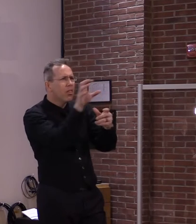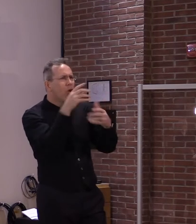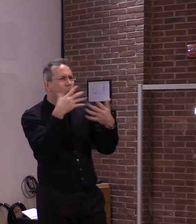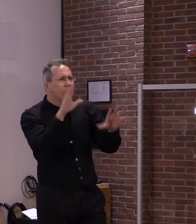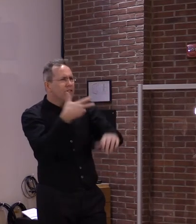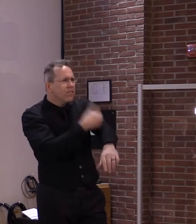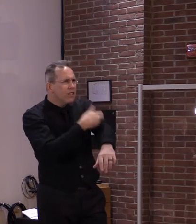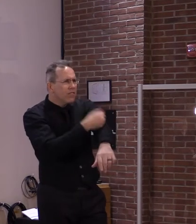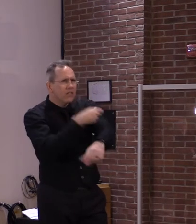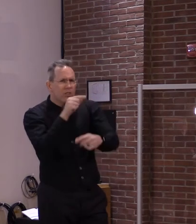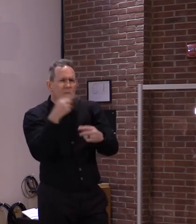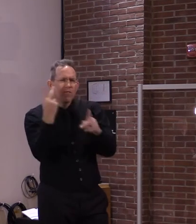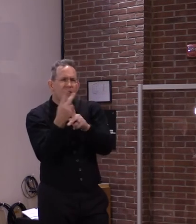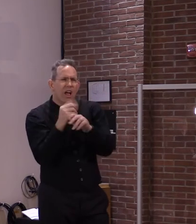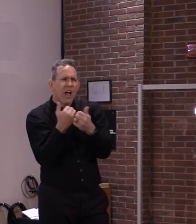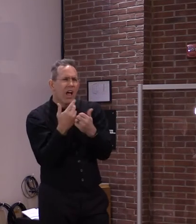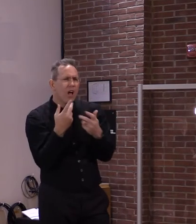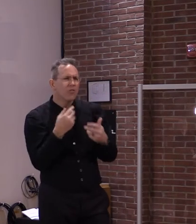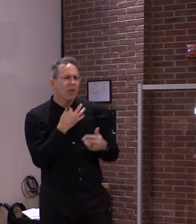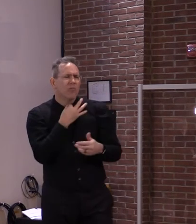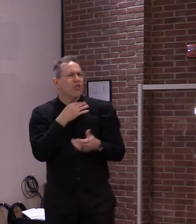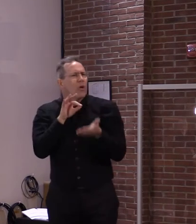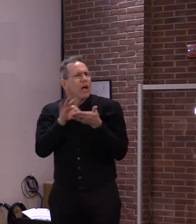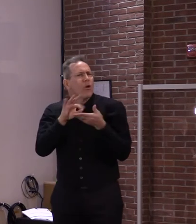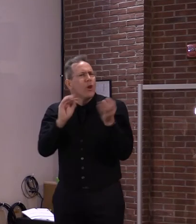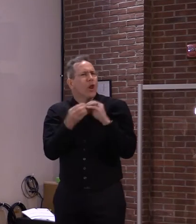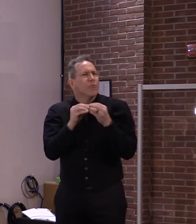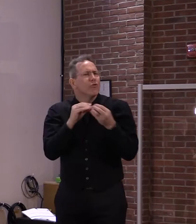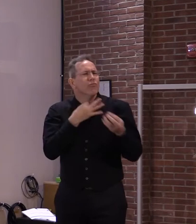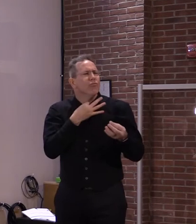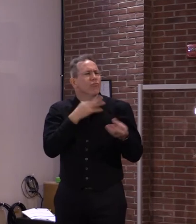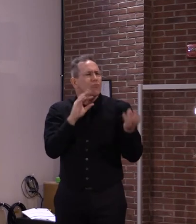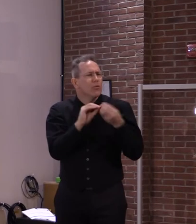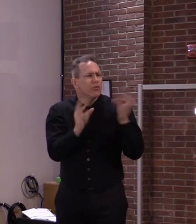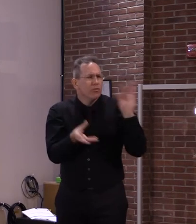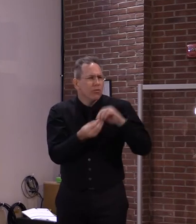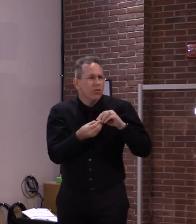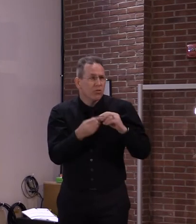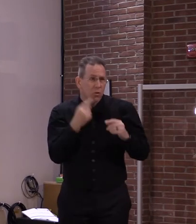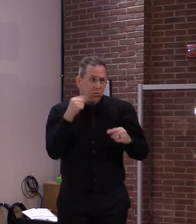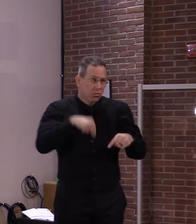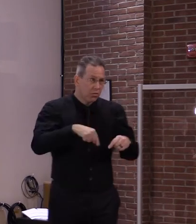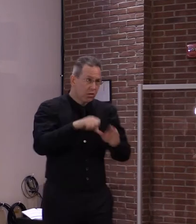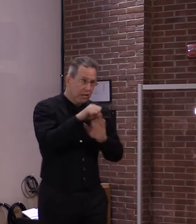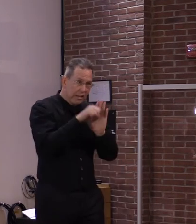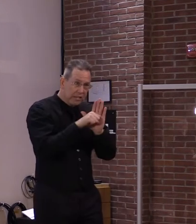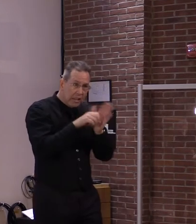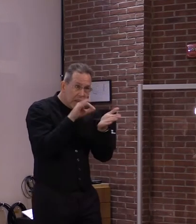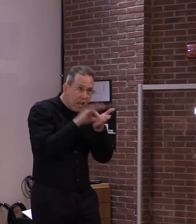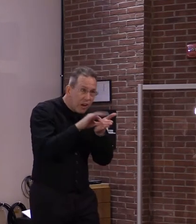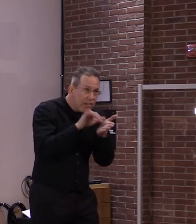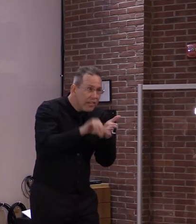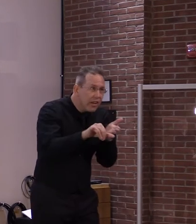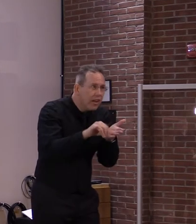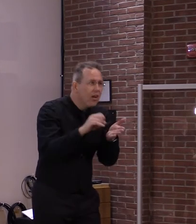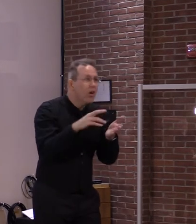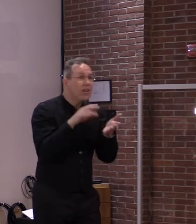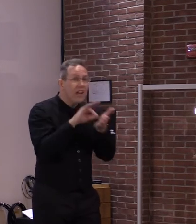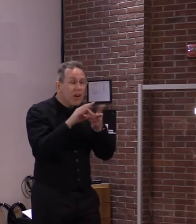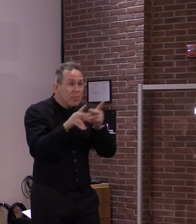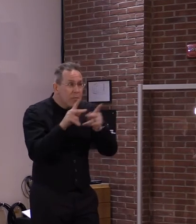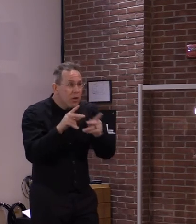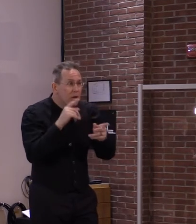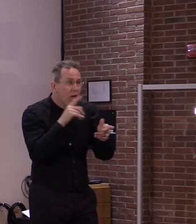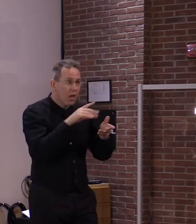is the state also keeping track of how many people are are not in those groups are receiving the vaccine